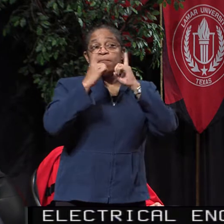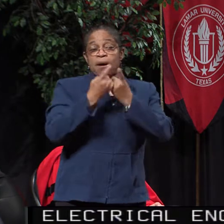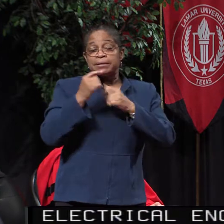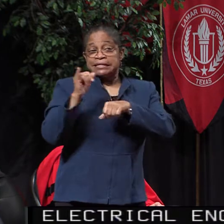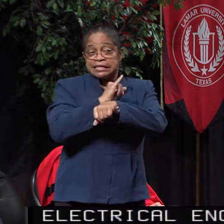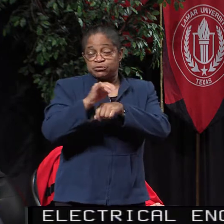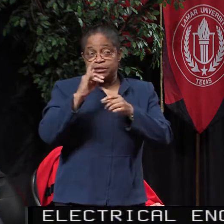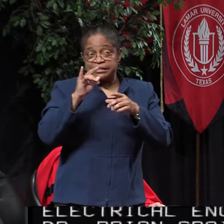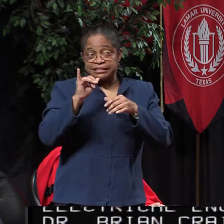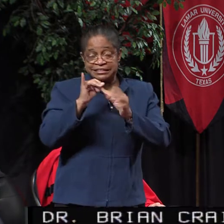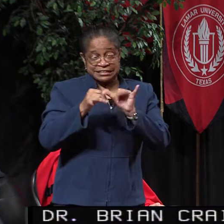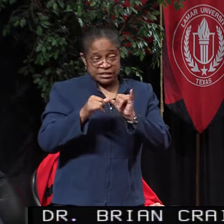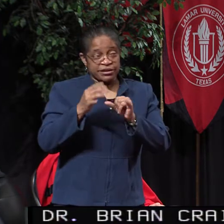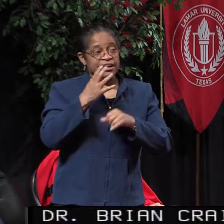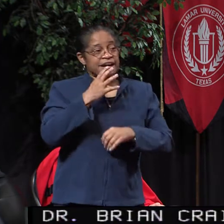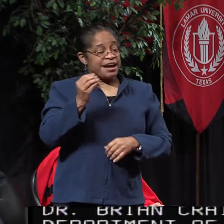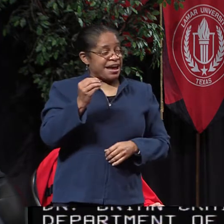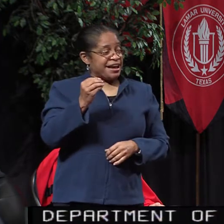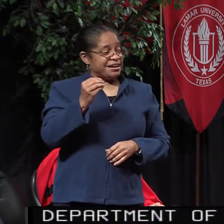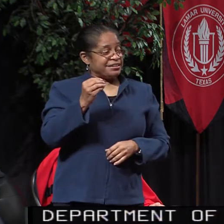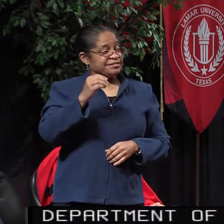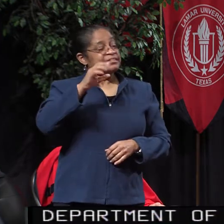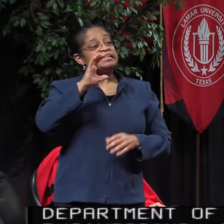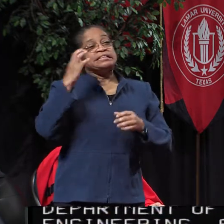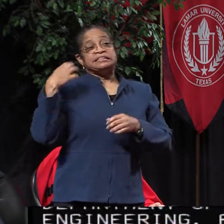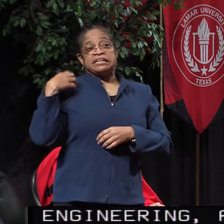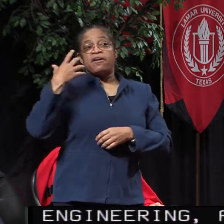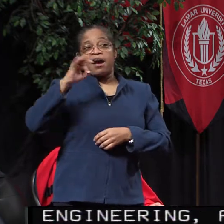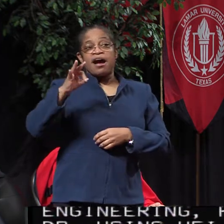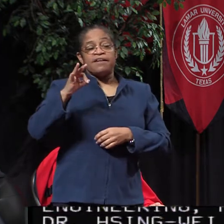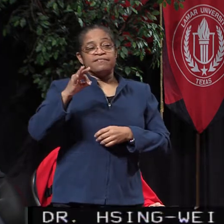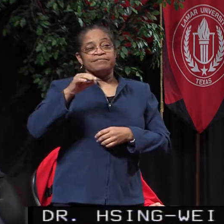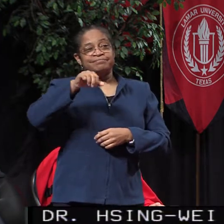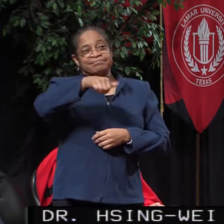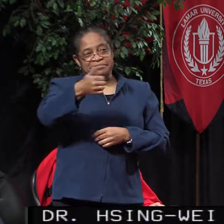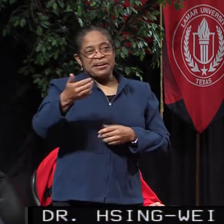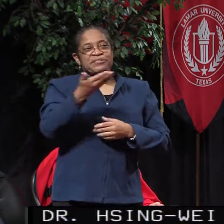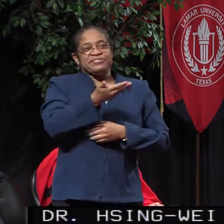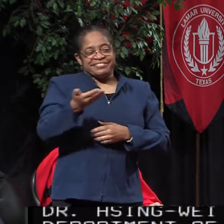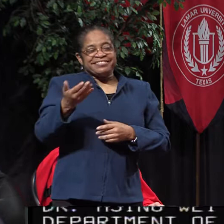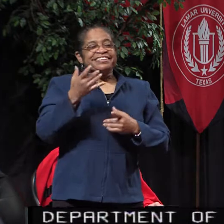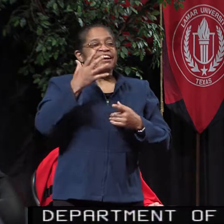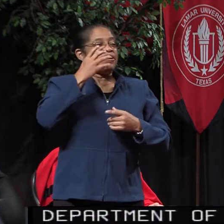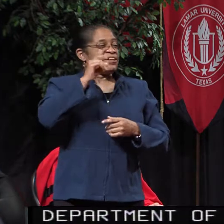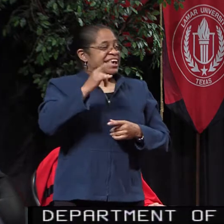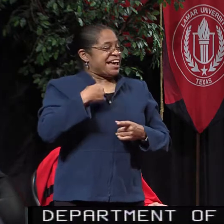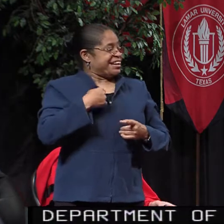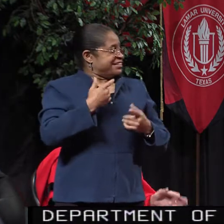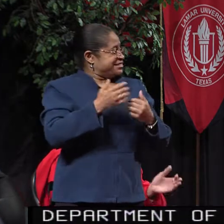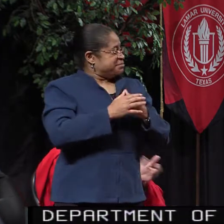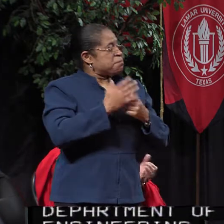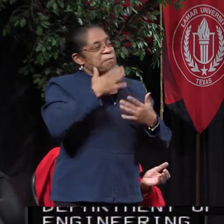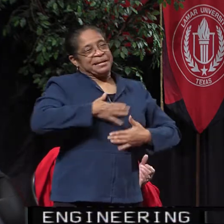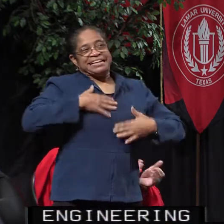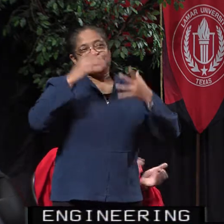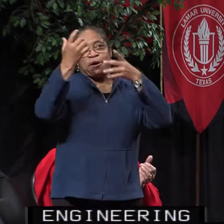Industrial Engineering, and Dr. Xingwei Chu, Chair of the Department of Mechanical Engineering. Please give the College of Engineering leadership your applause.